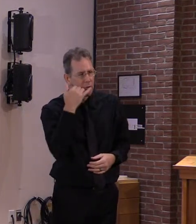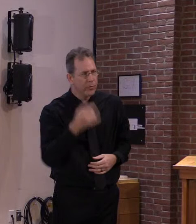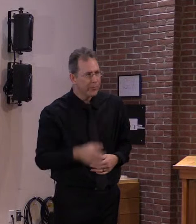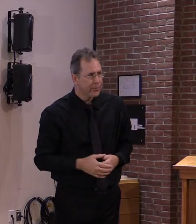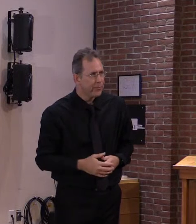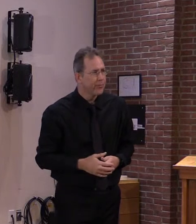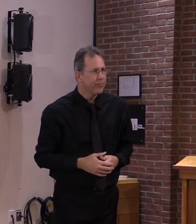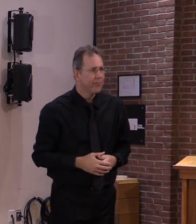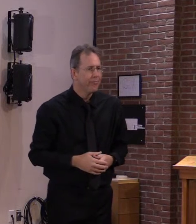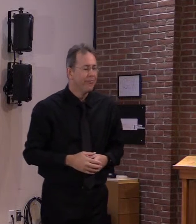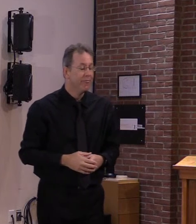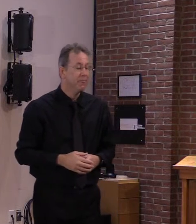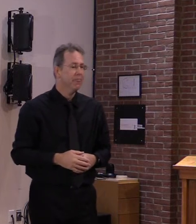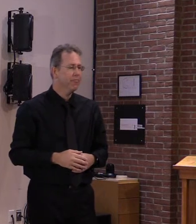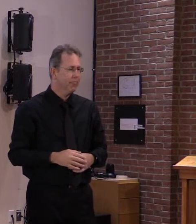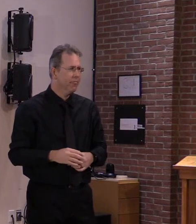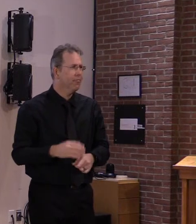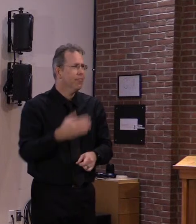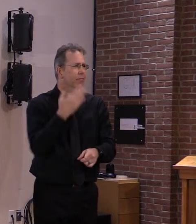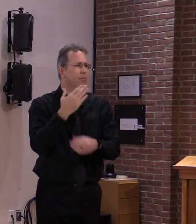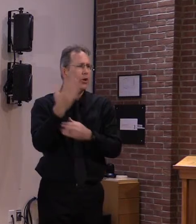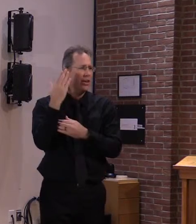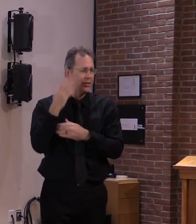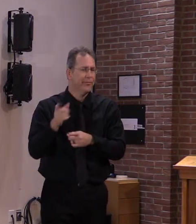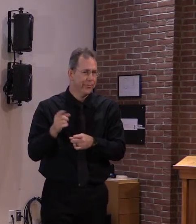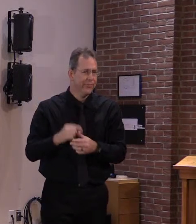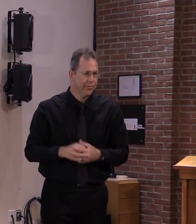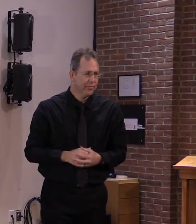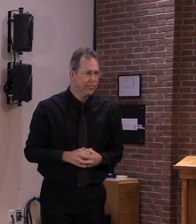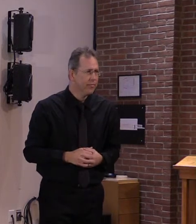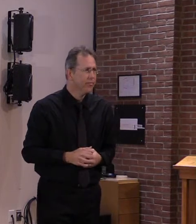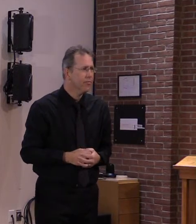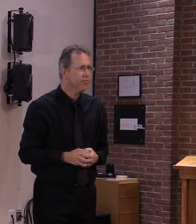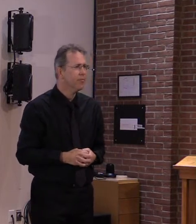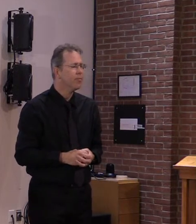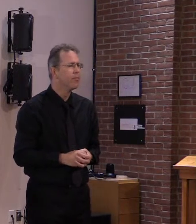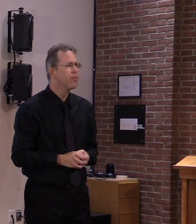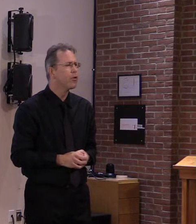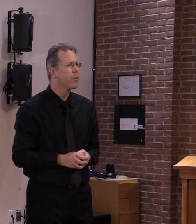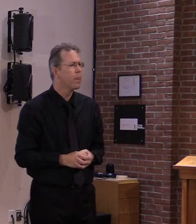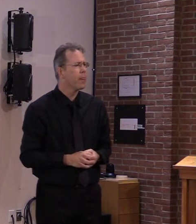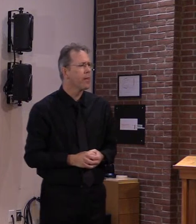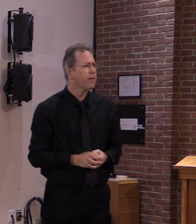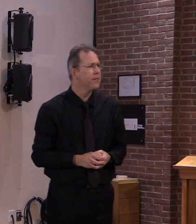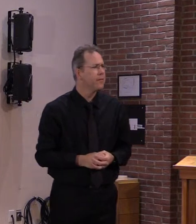you make of the response to this policy, and maybe in a sense of you think